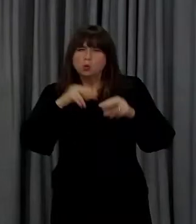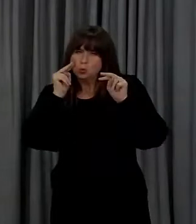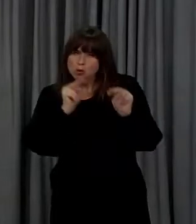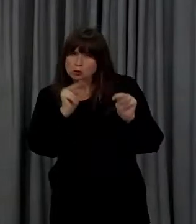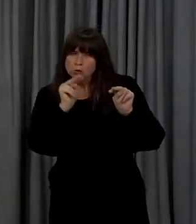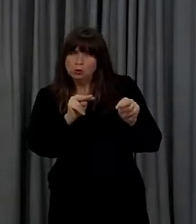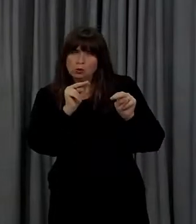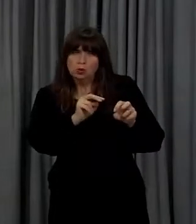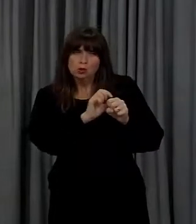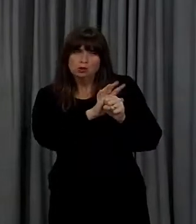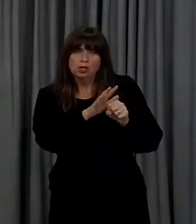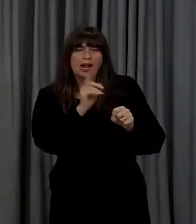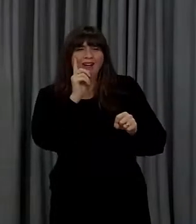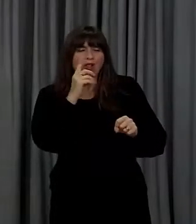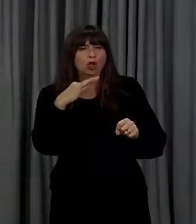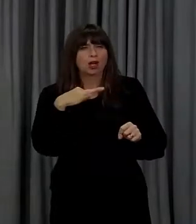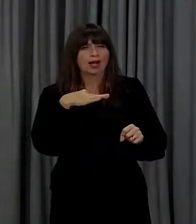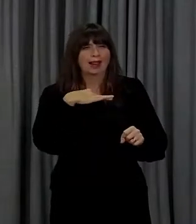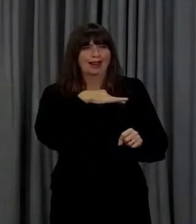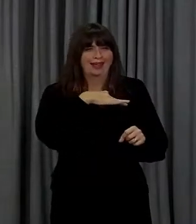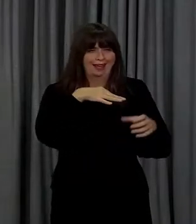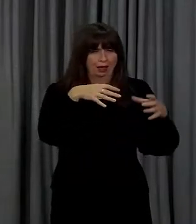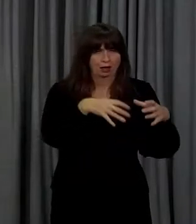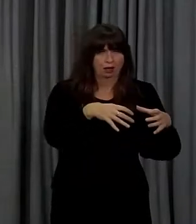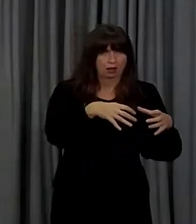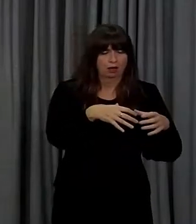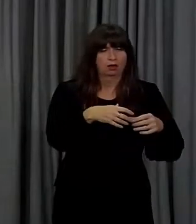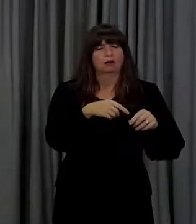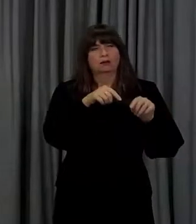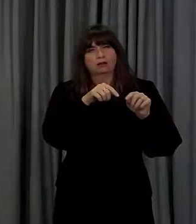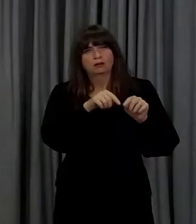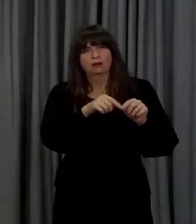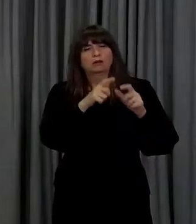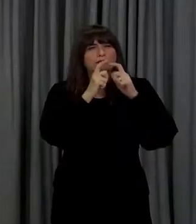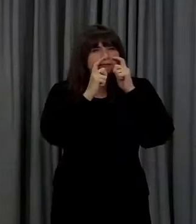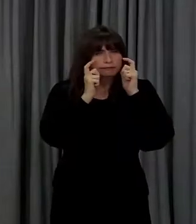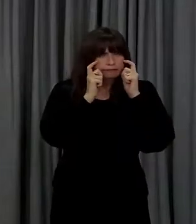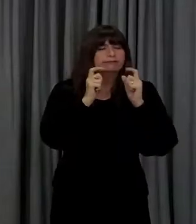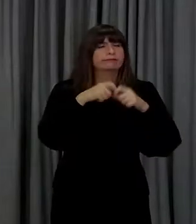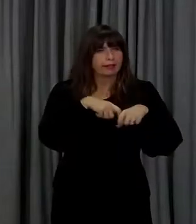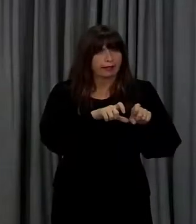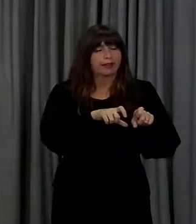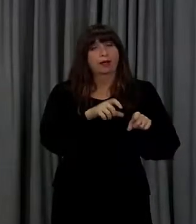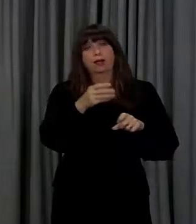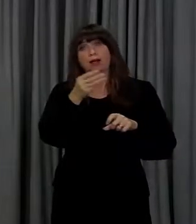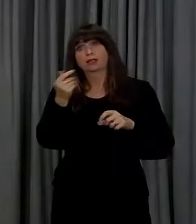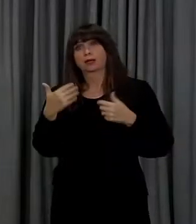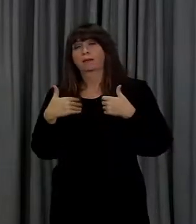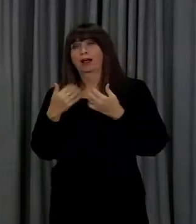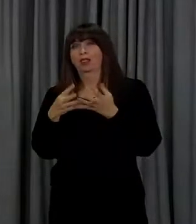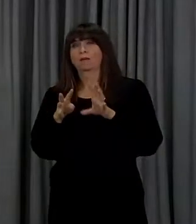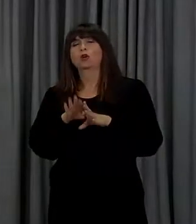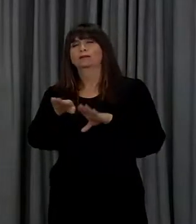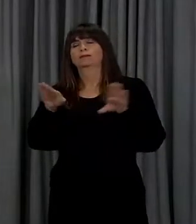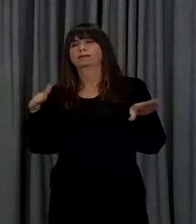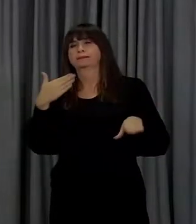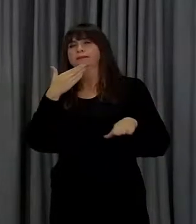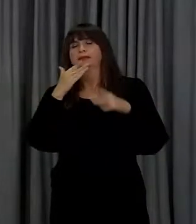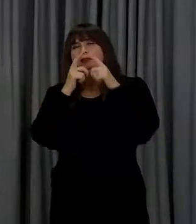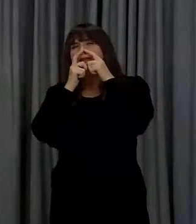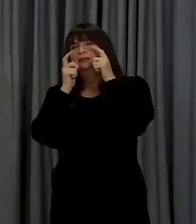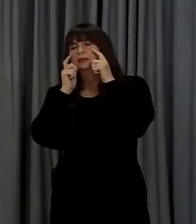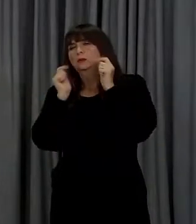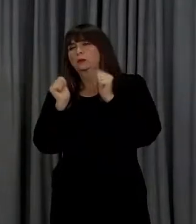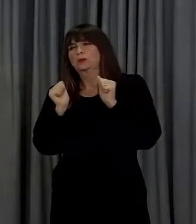particular in our clinical settings when it comes to face coverings. I know that some health boards are already starting to